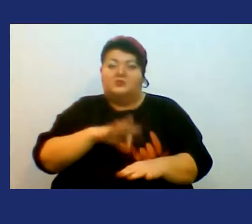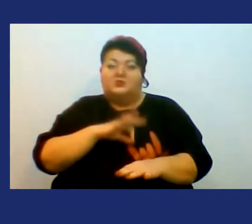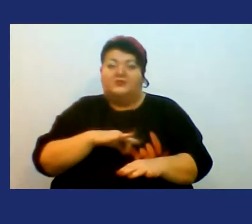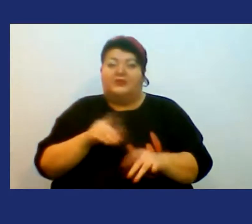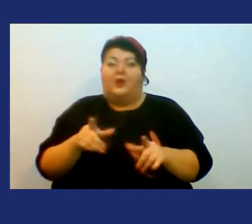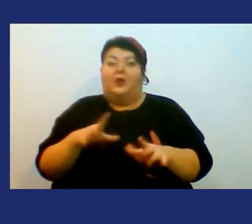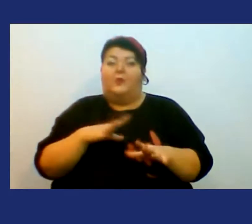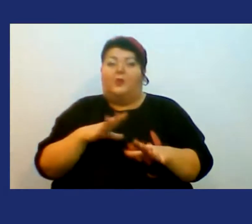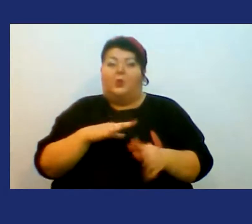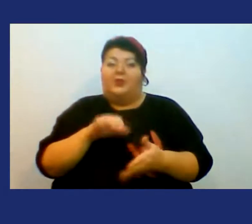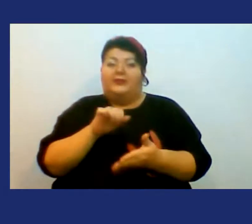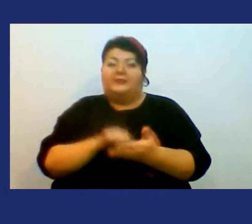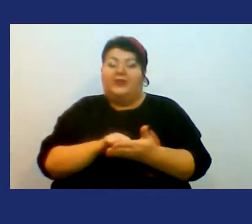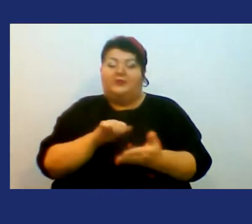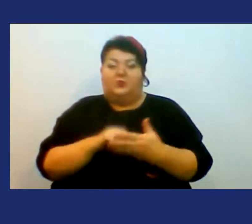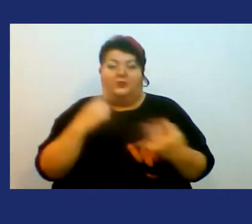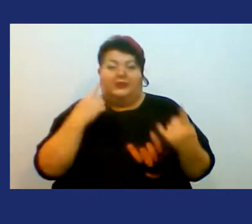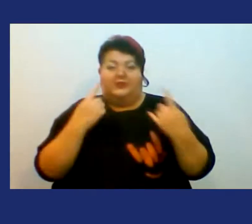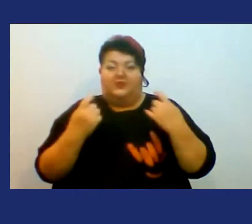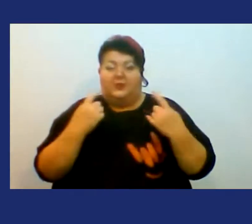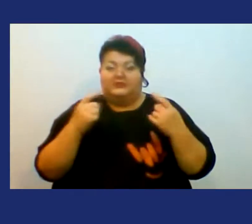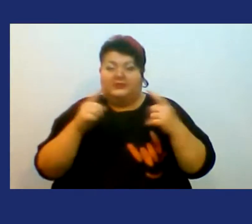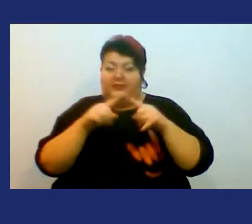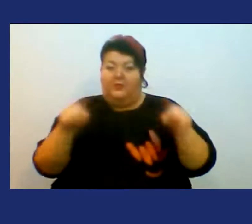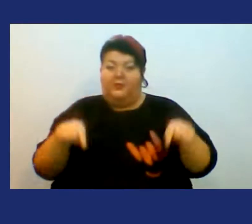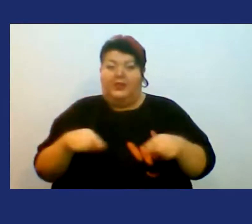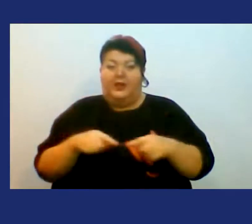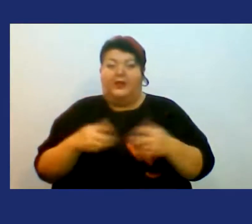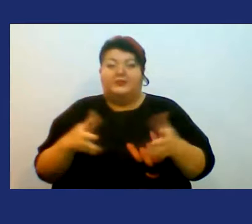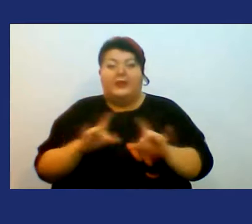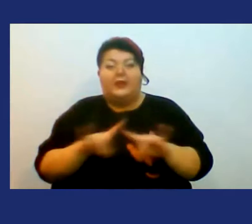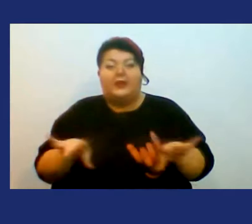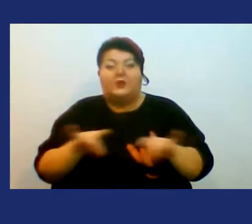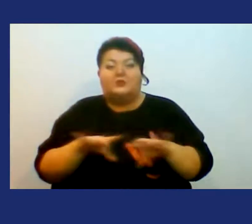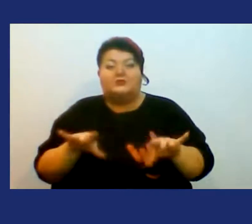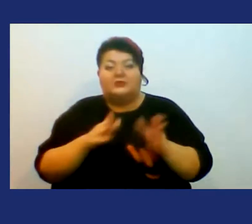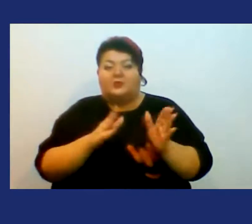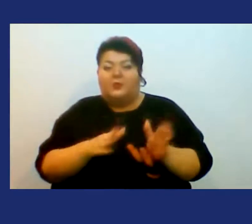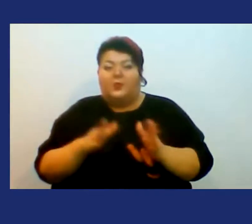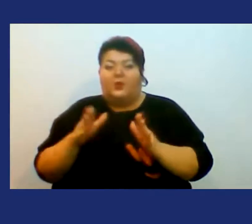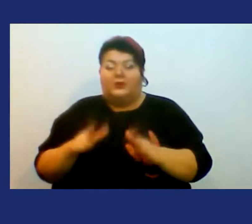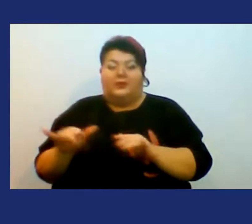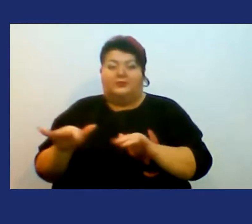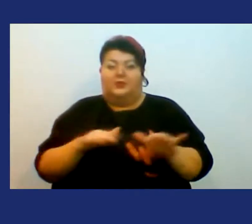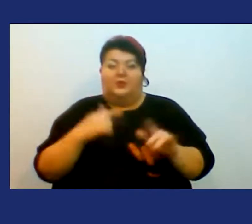elements of application. Namely, we printed